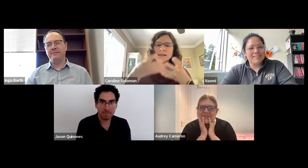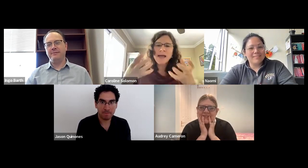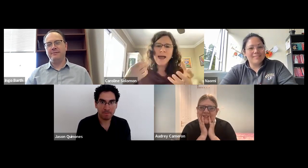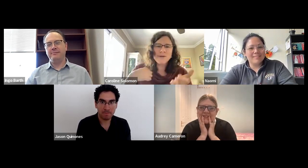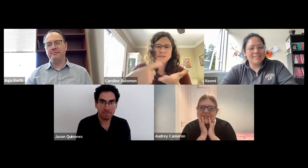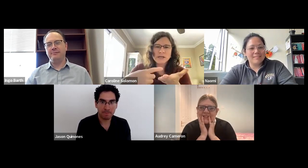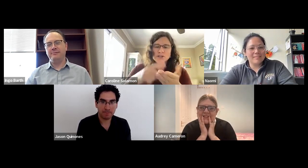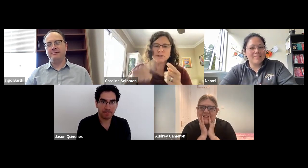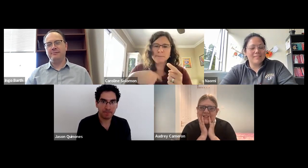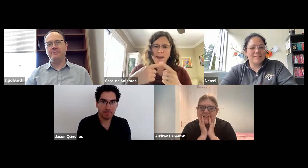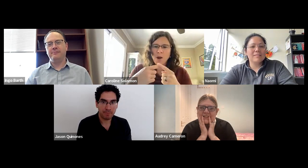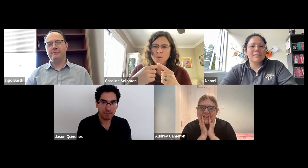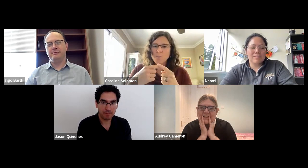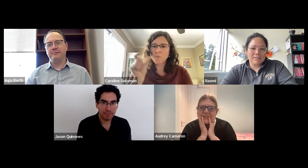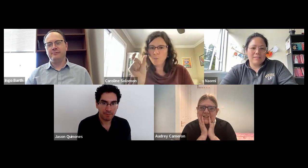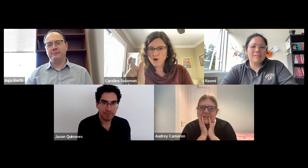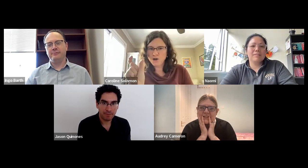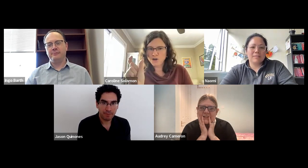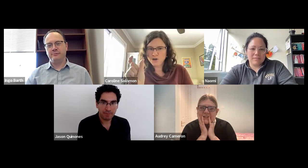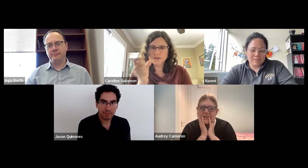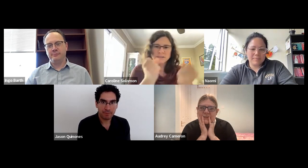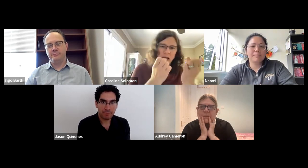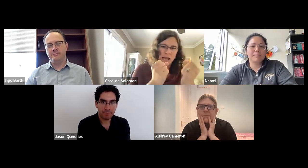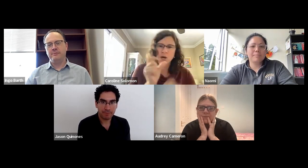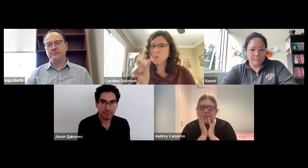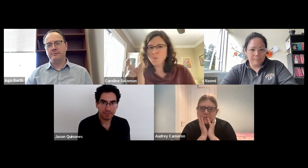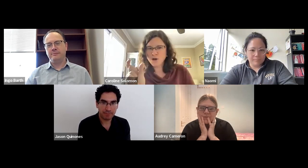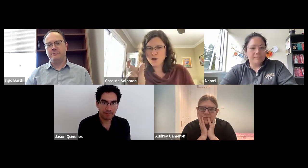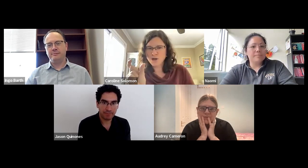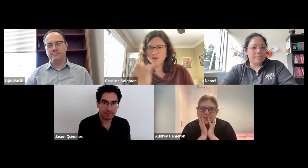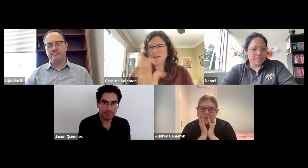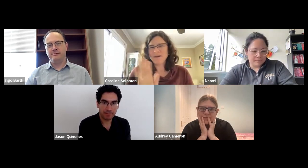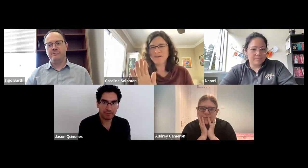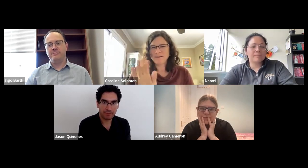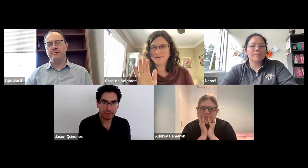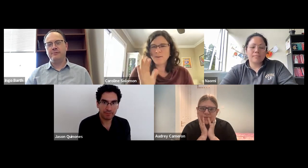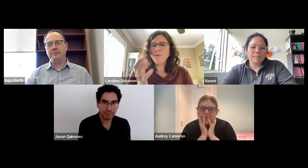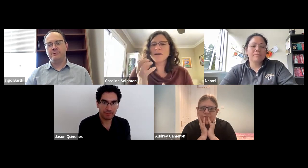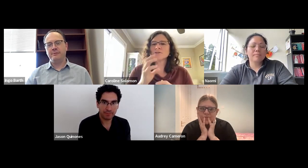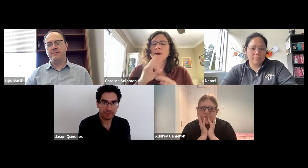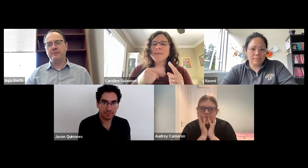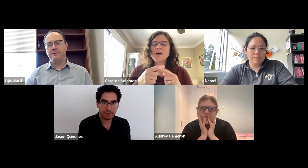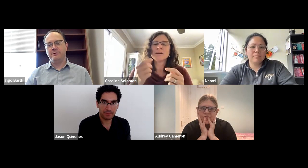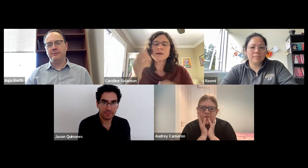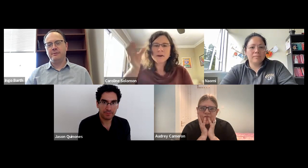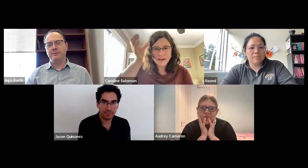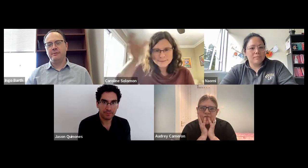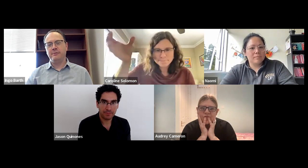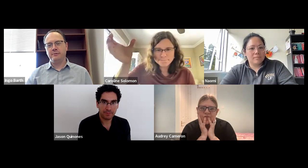Because really, a lot of our discussion thus far has been specifically about lexical items, words to signs. So I think today,